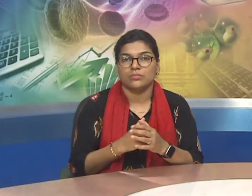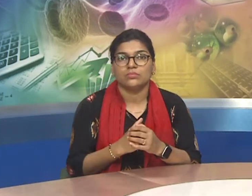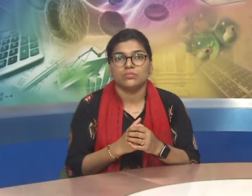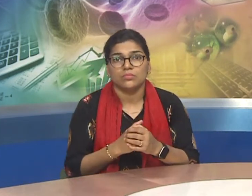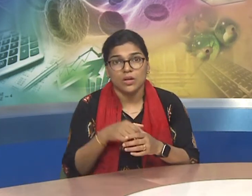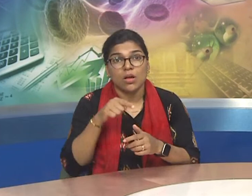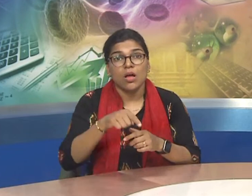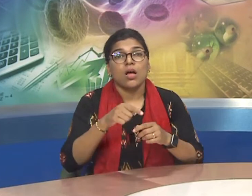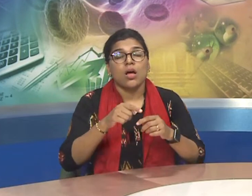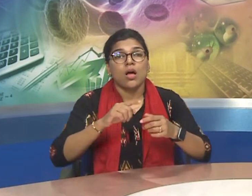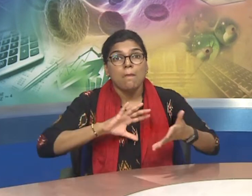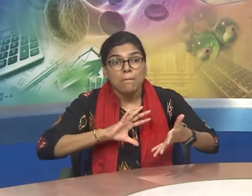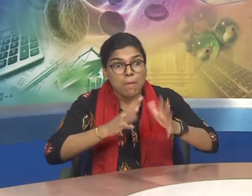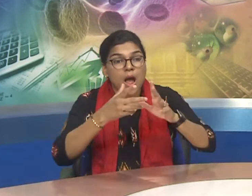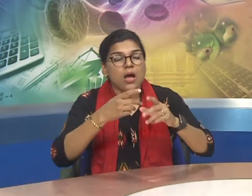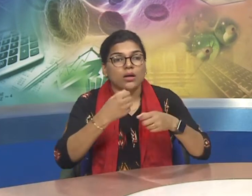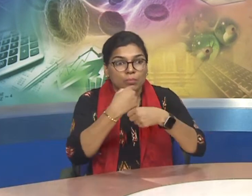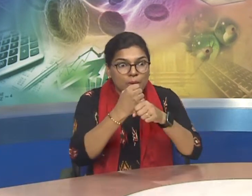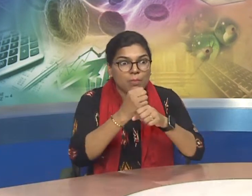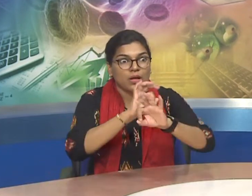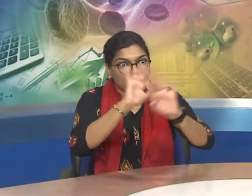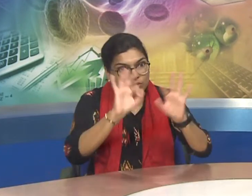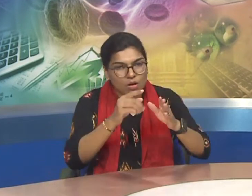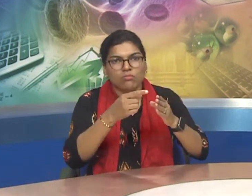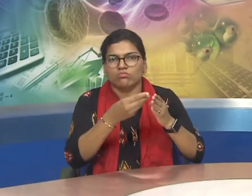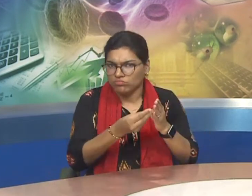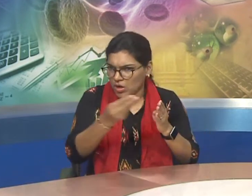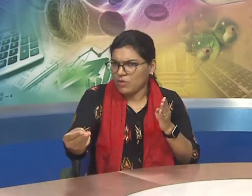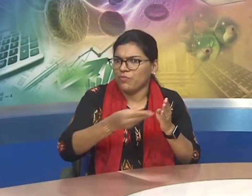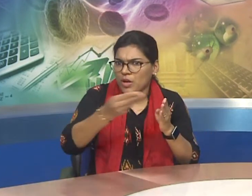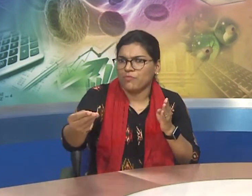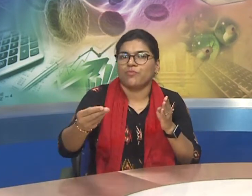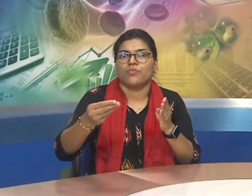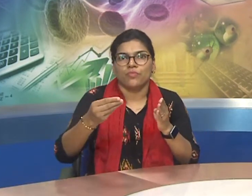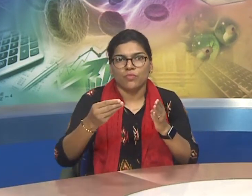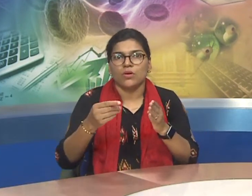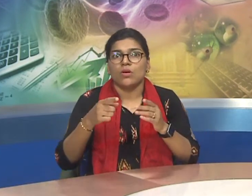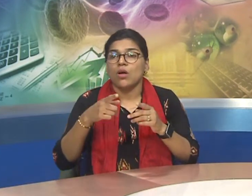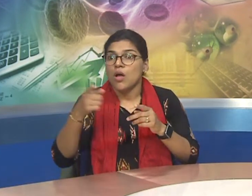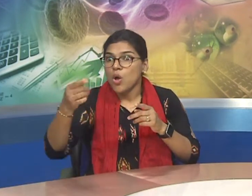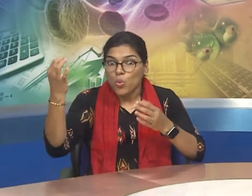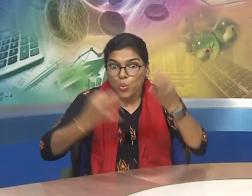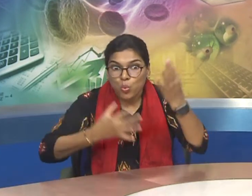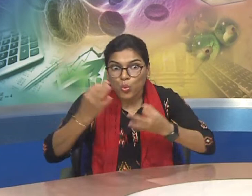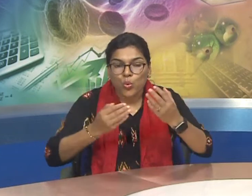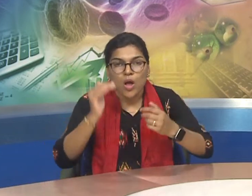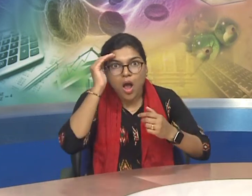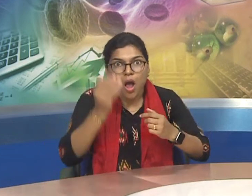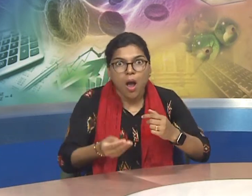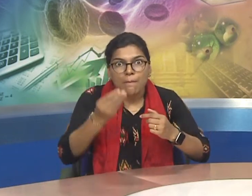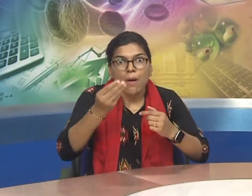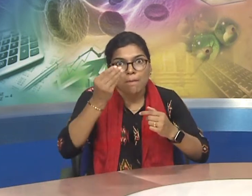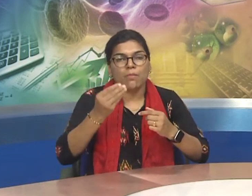Point number 7, to facilitate wider dissemination of information product and